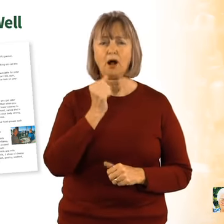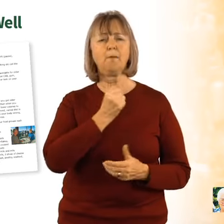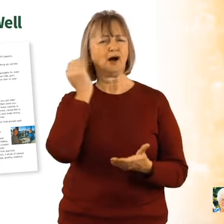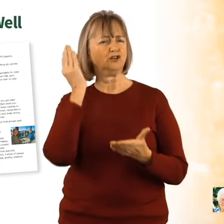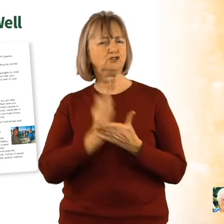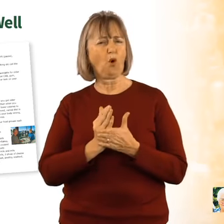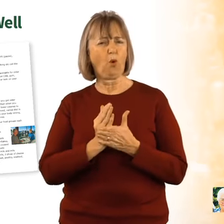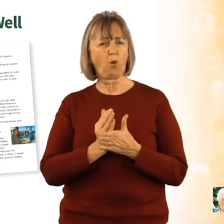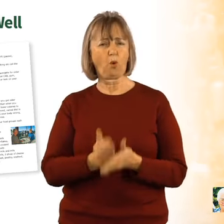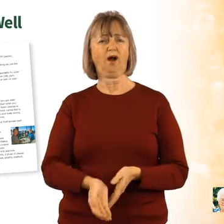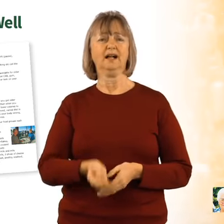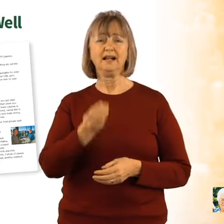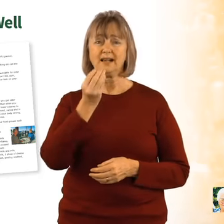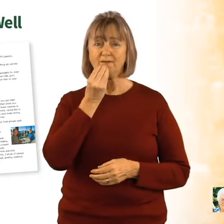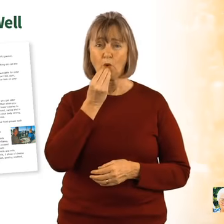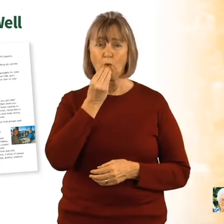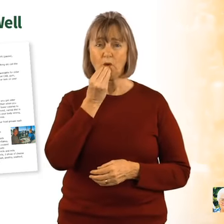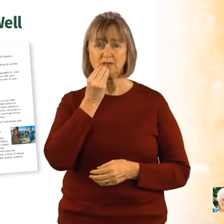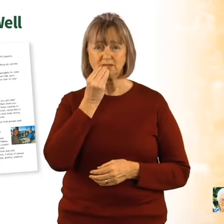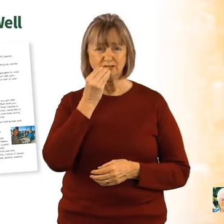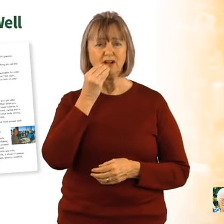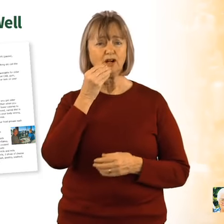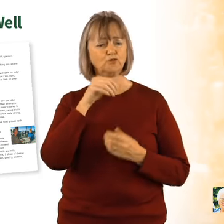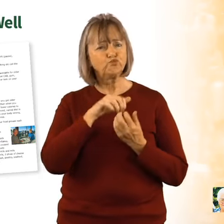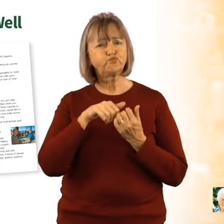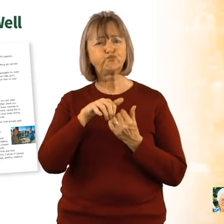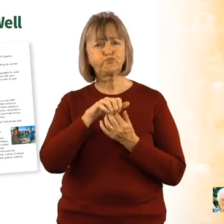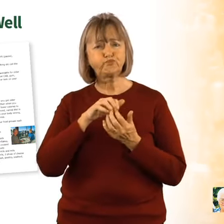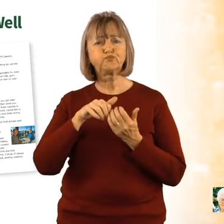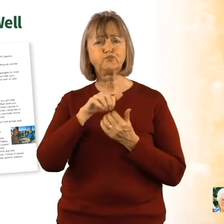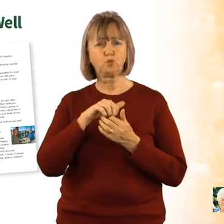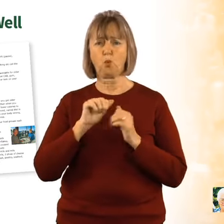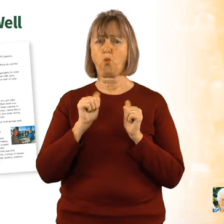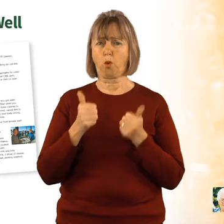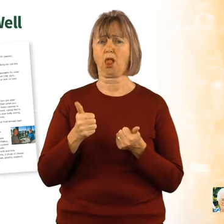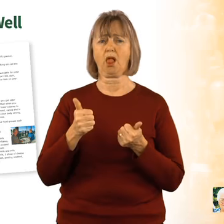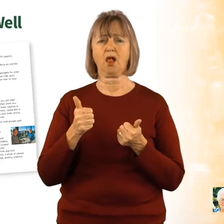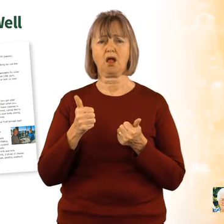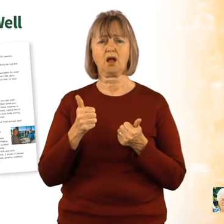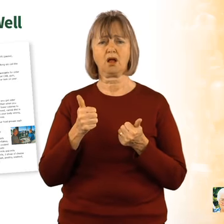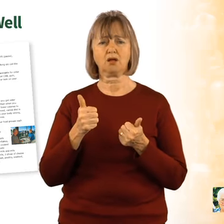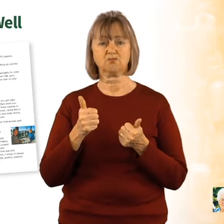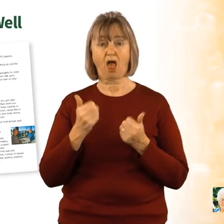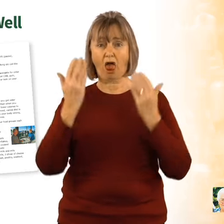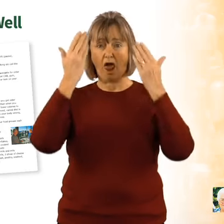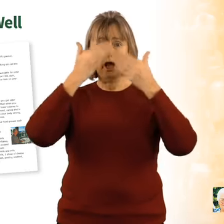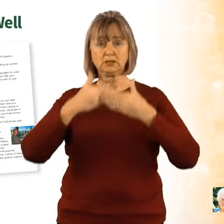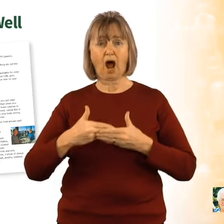Chew food well, and do not have a heavy meal late at night if you want to